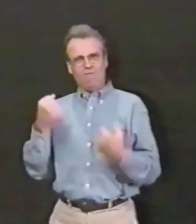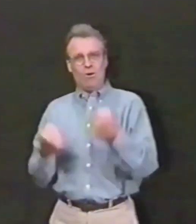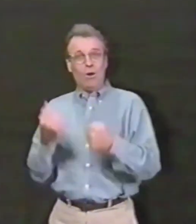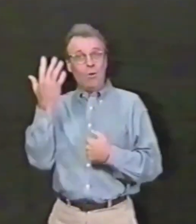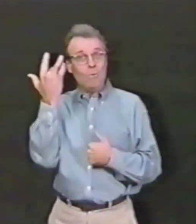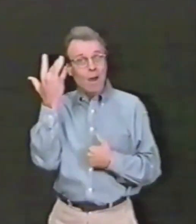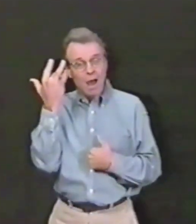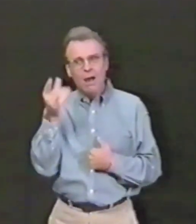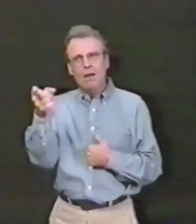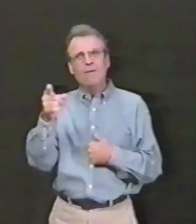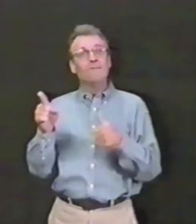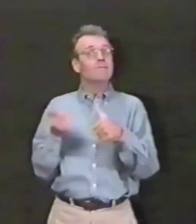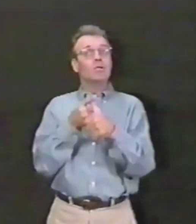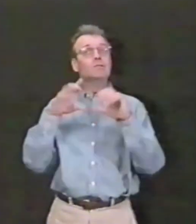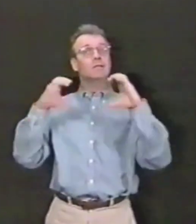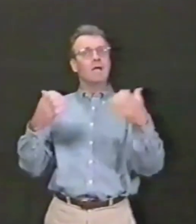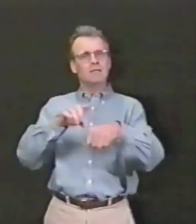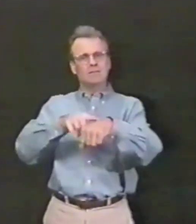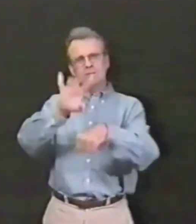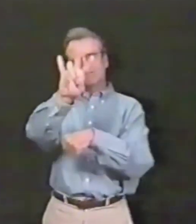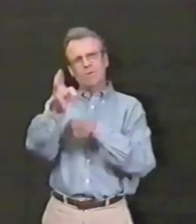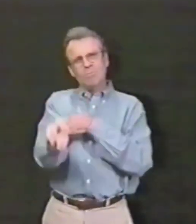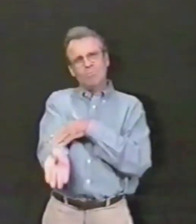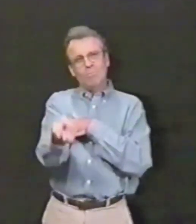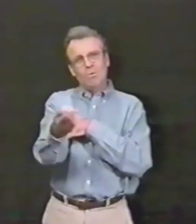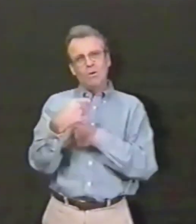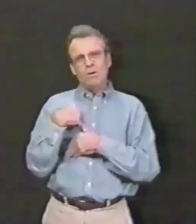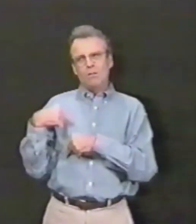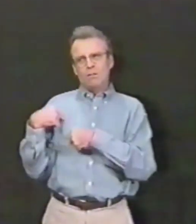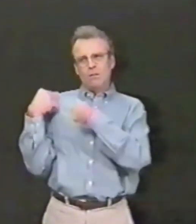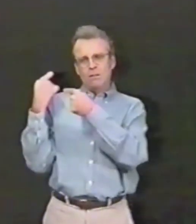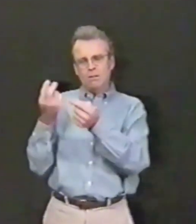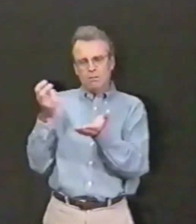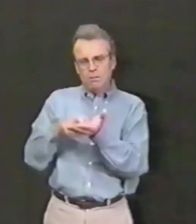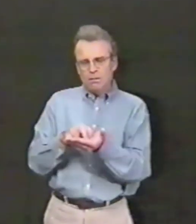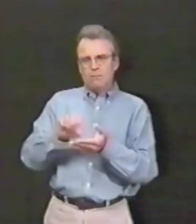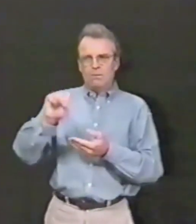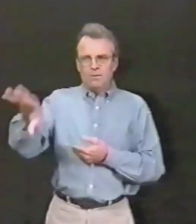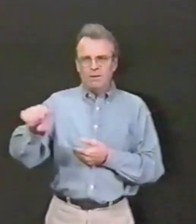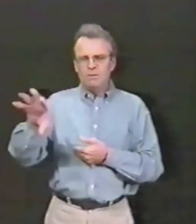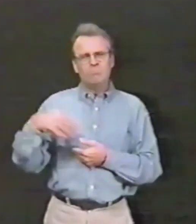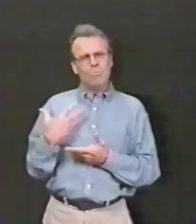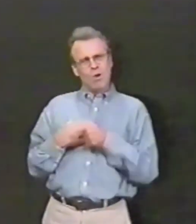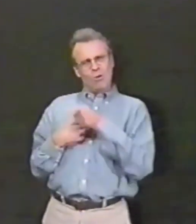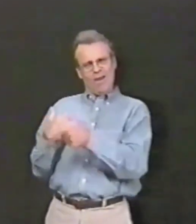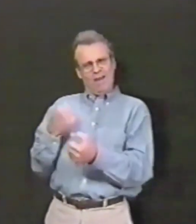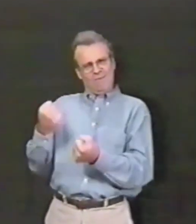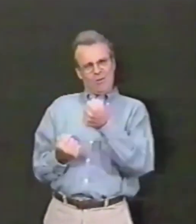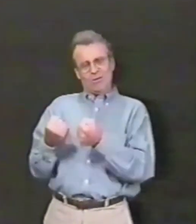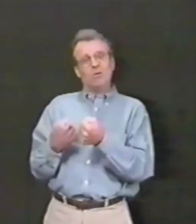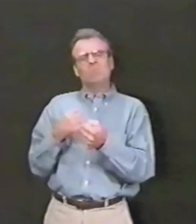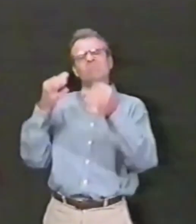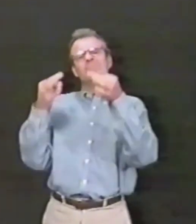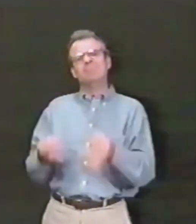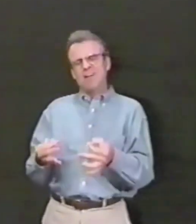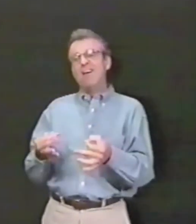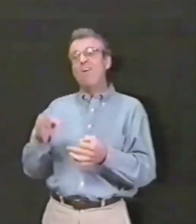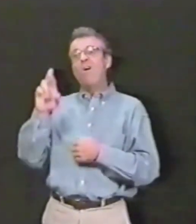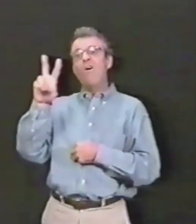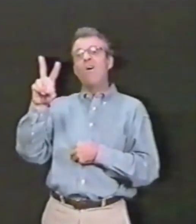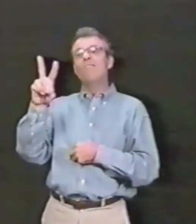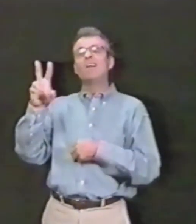drive. And I want her to have her own car because her first class every morning is at 7 a.m. and she has